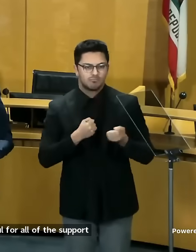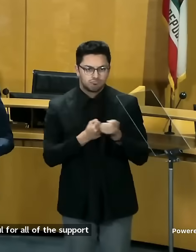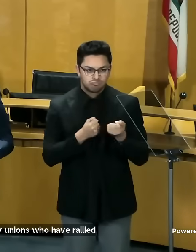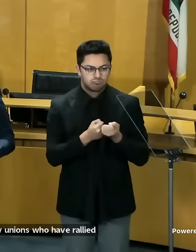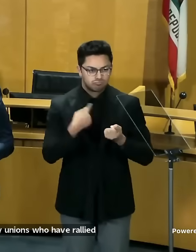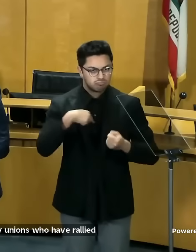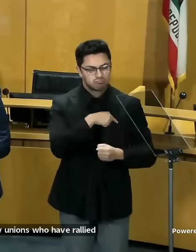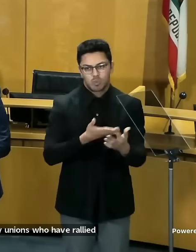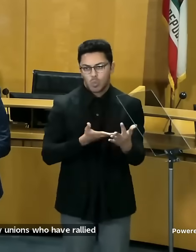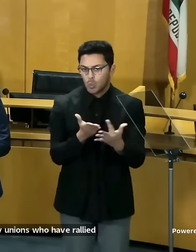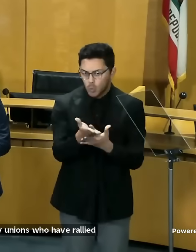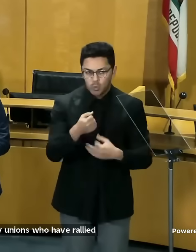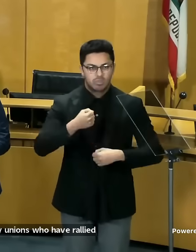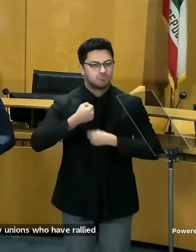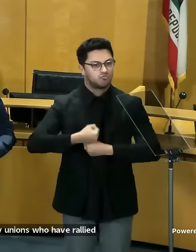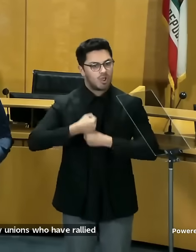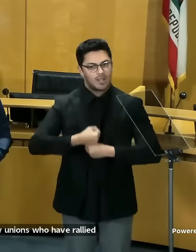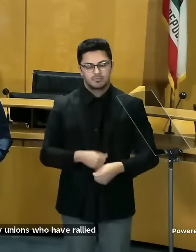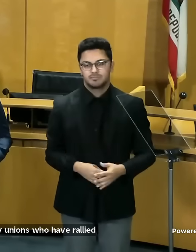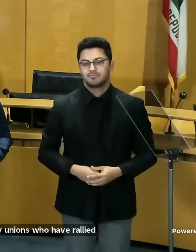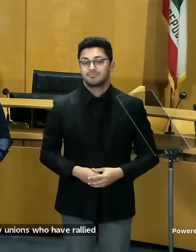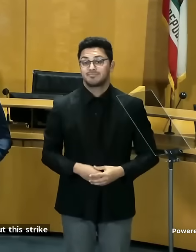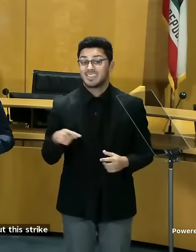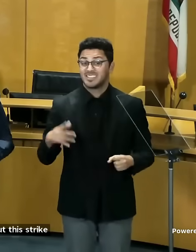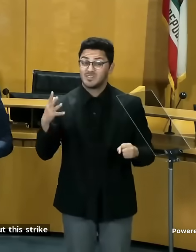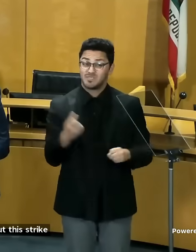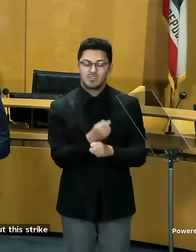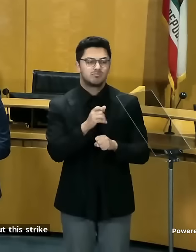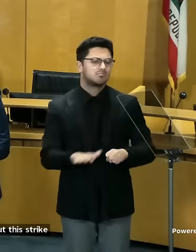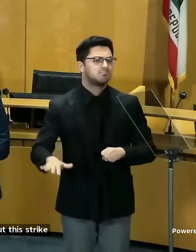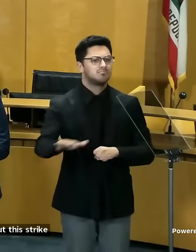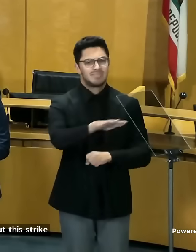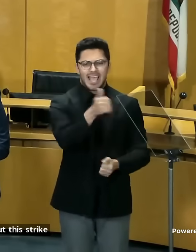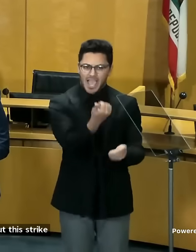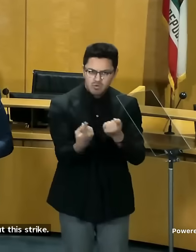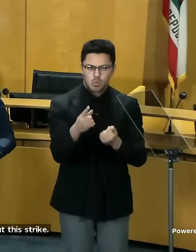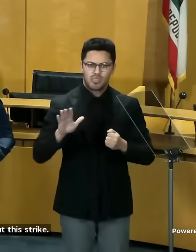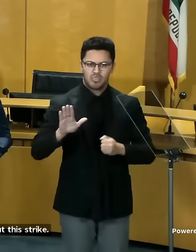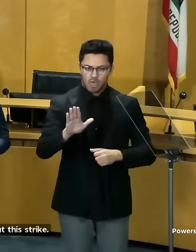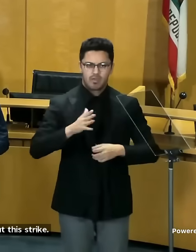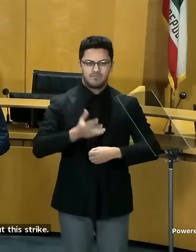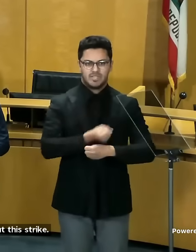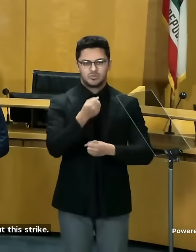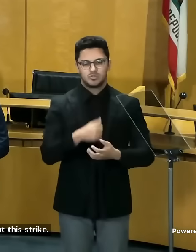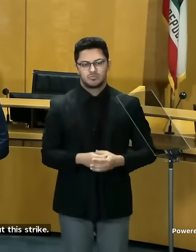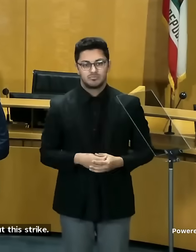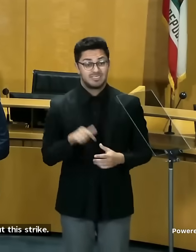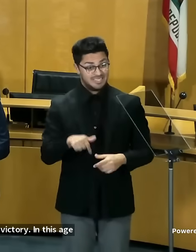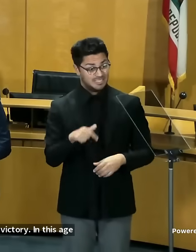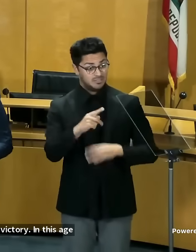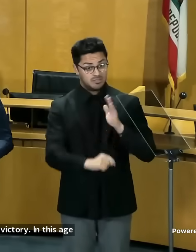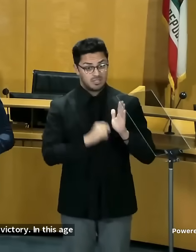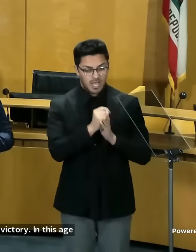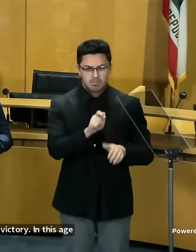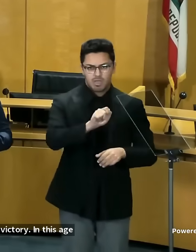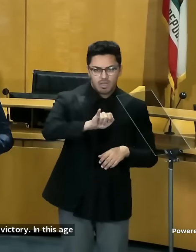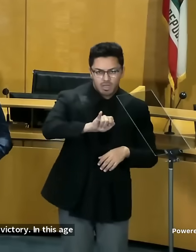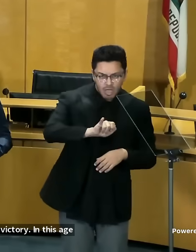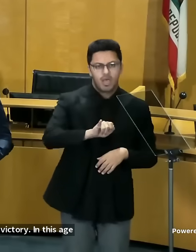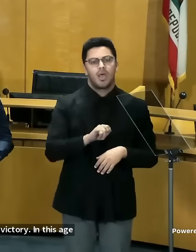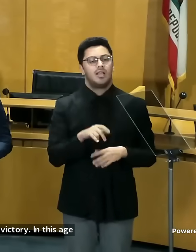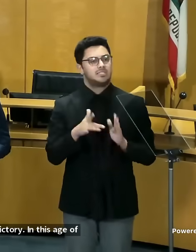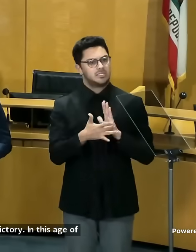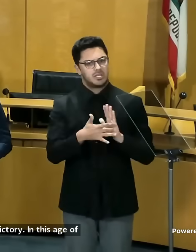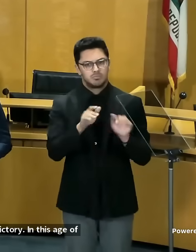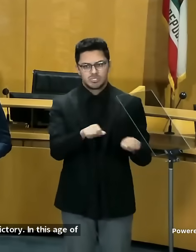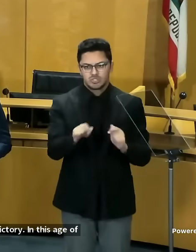behind us throughout this strike. This victory is everyone's victory. In this age of artificial intelligence technology potentially